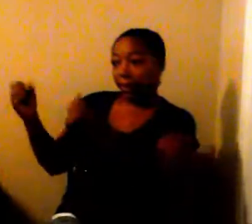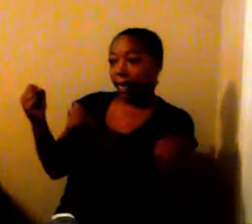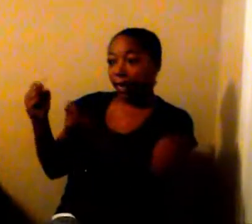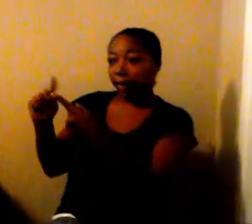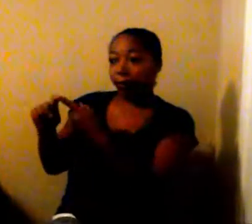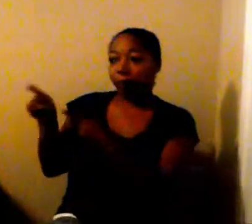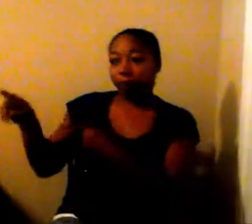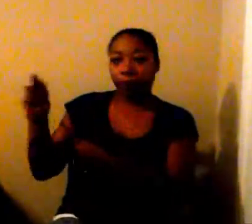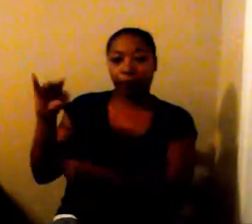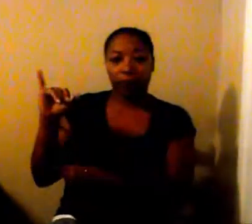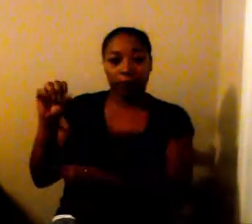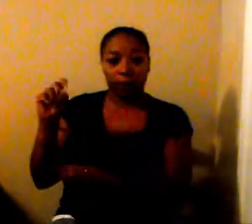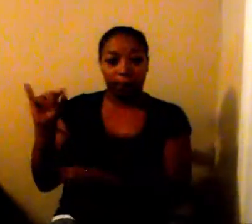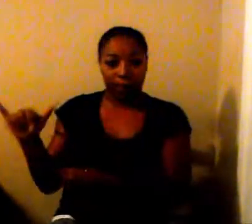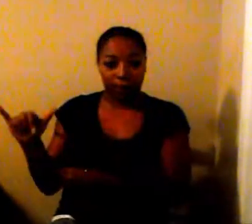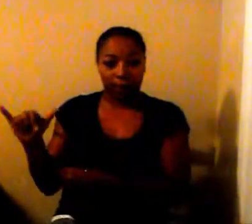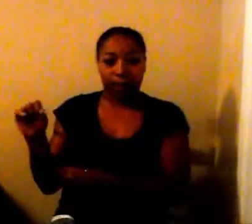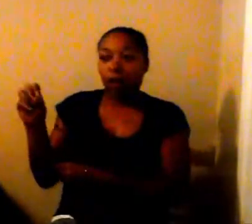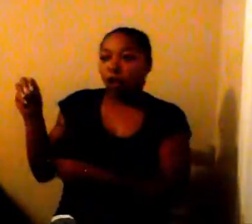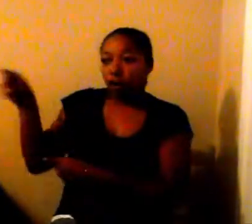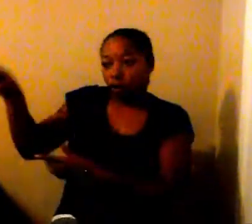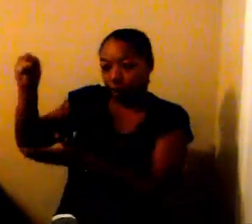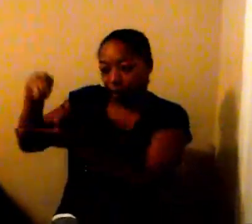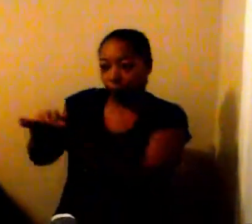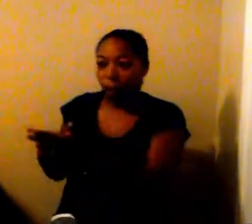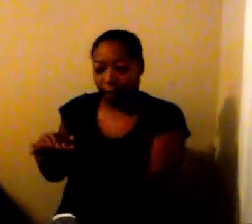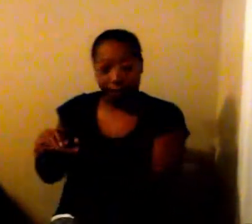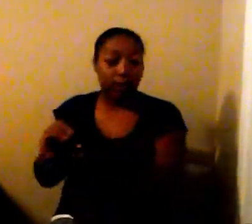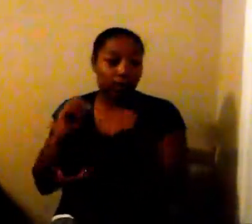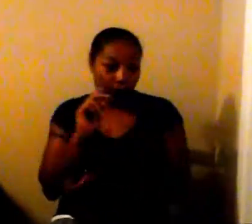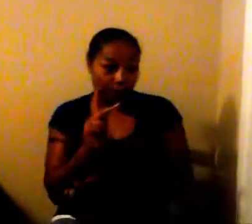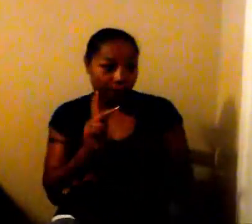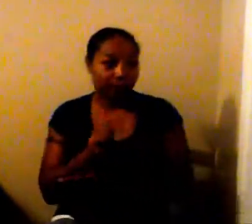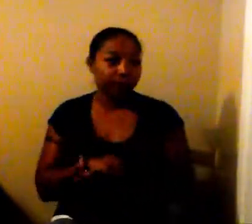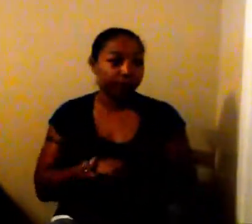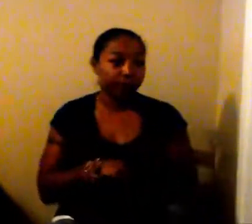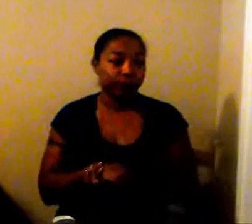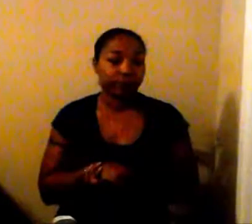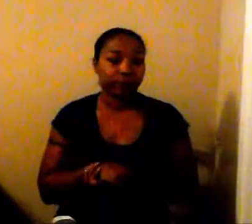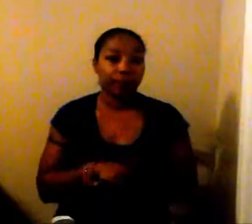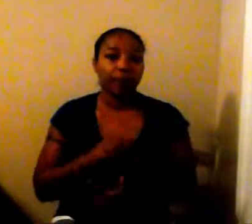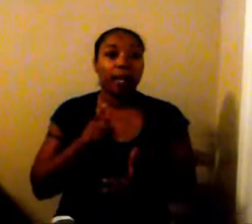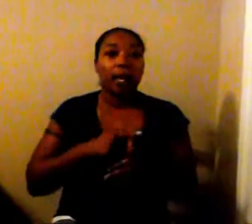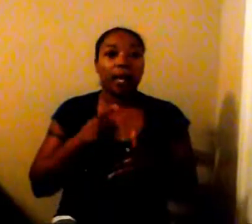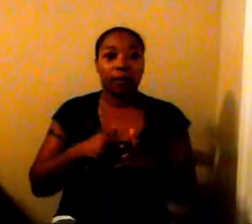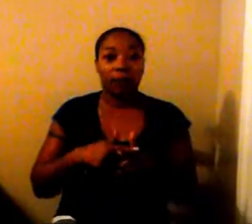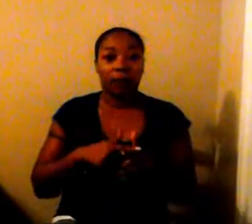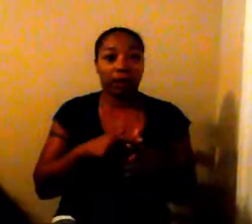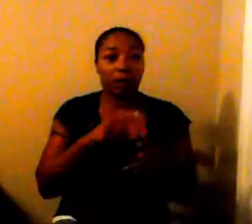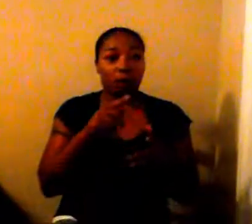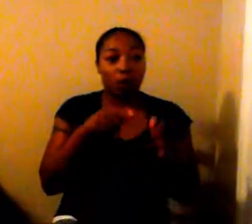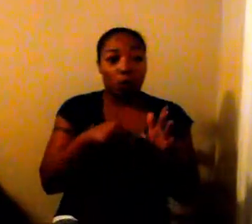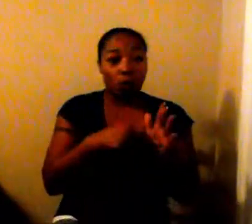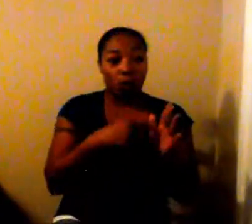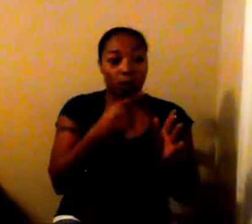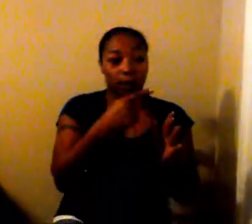sign to Misty so she can write it down, okay? And then